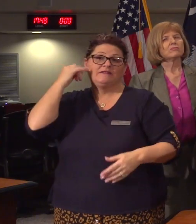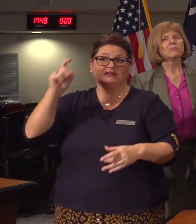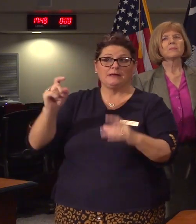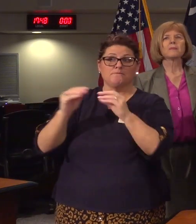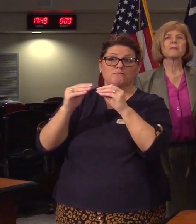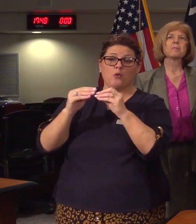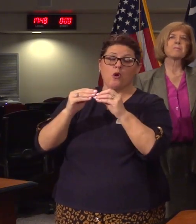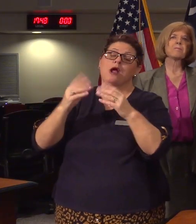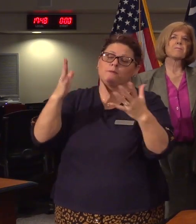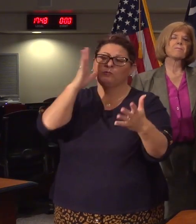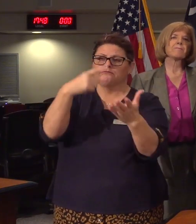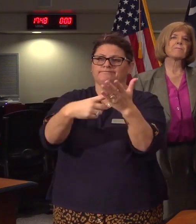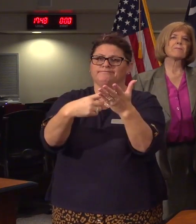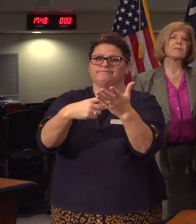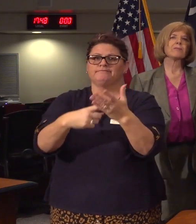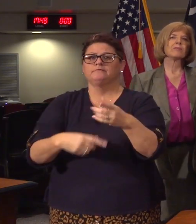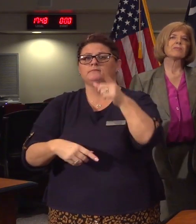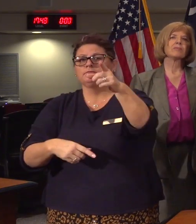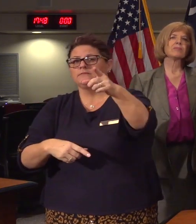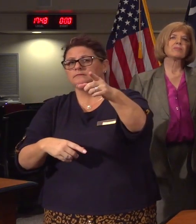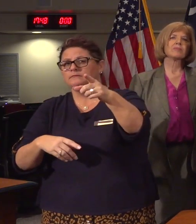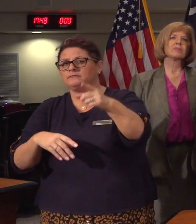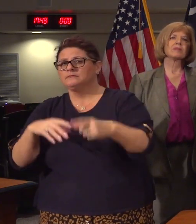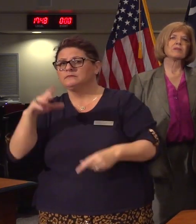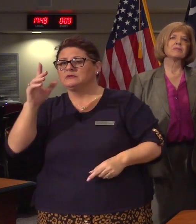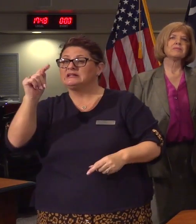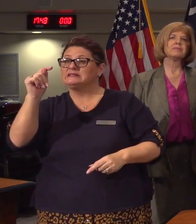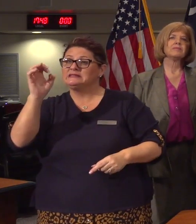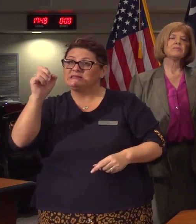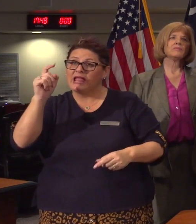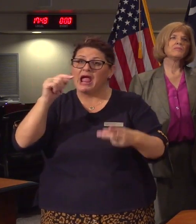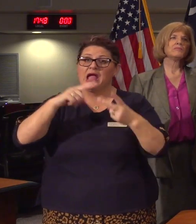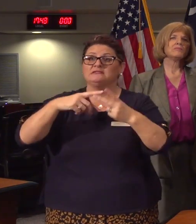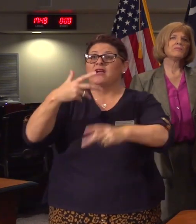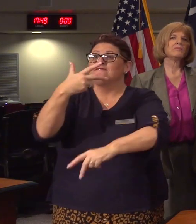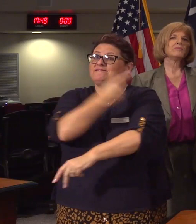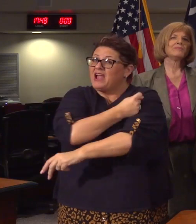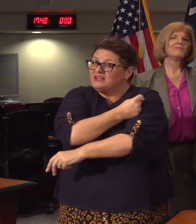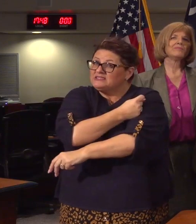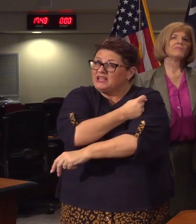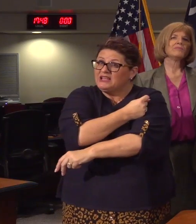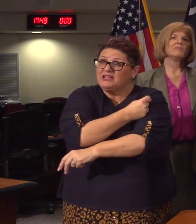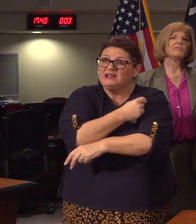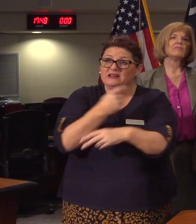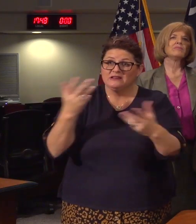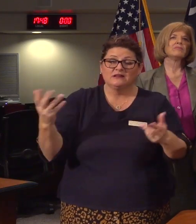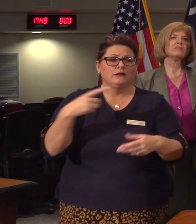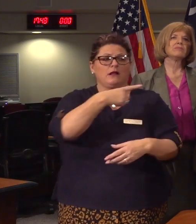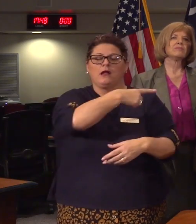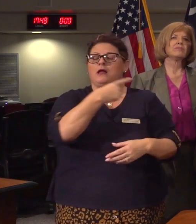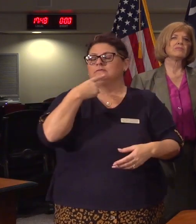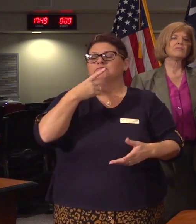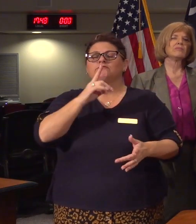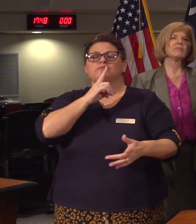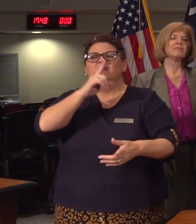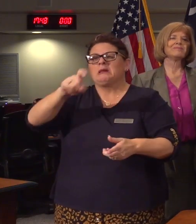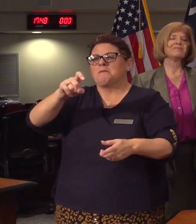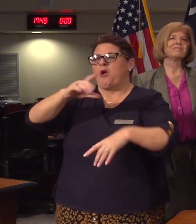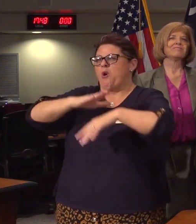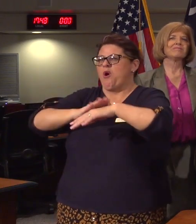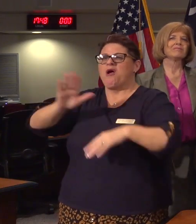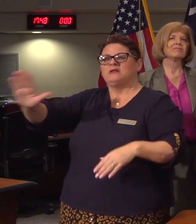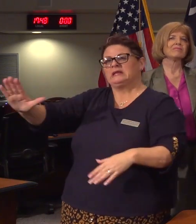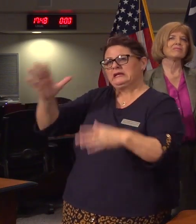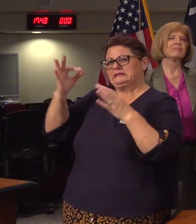steps. Now, will that go more towards testing or towards the vaccine? That will depend again on the needs of Department of Health